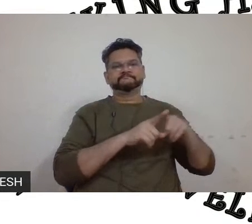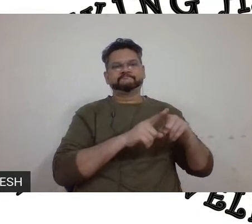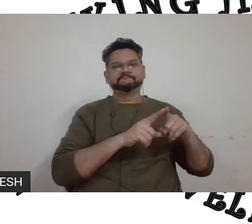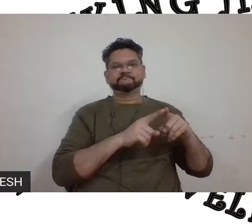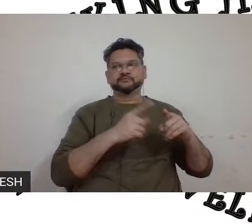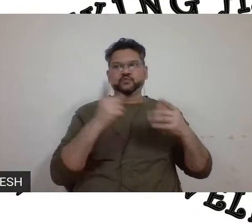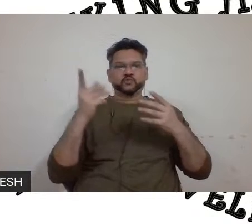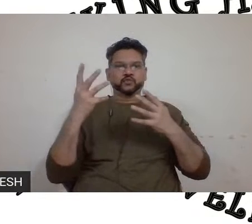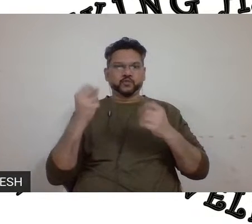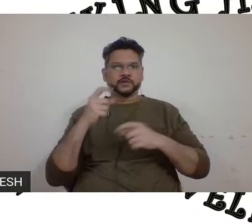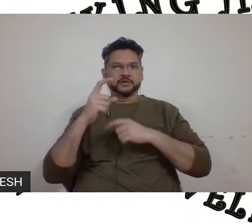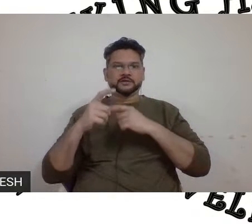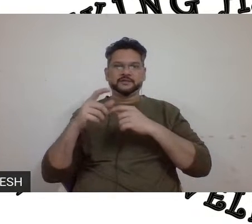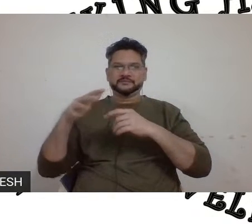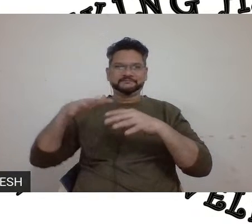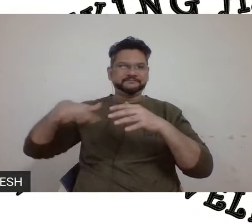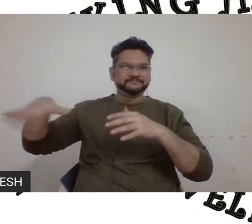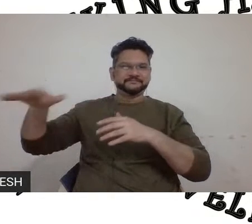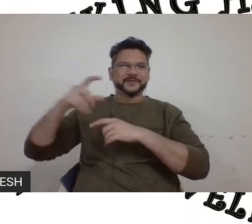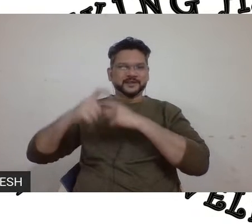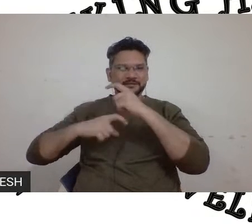which is required in the market.